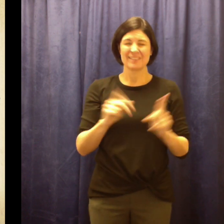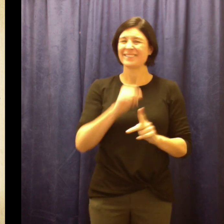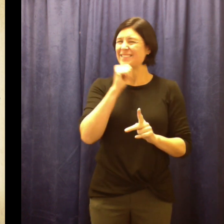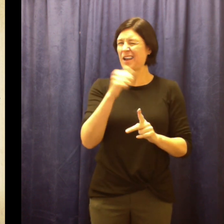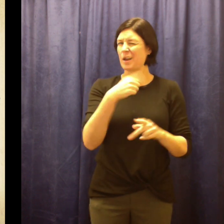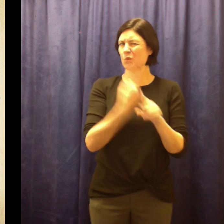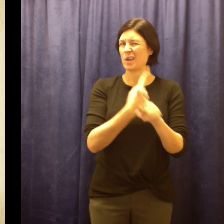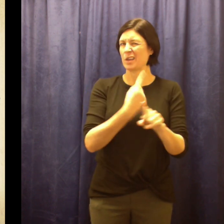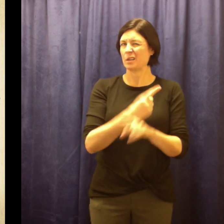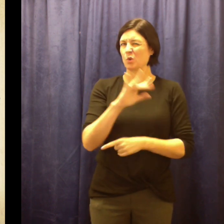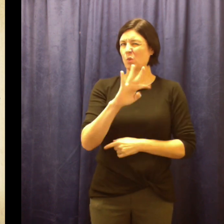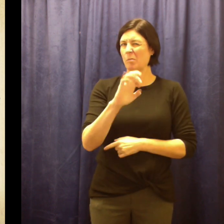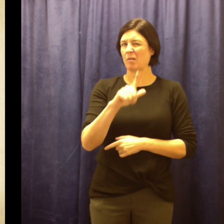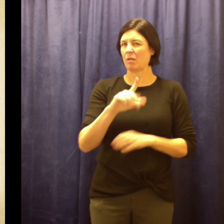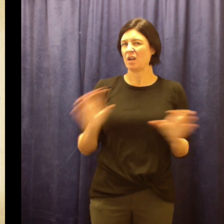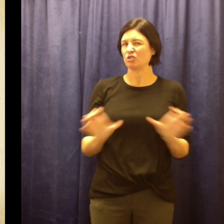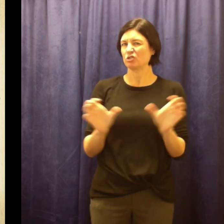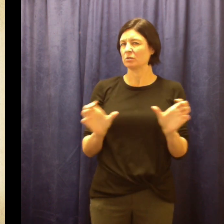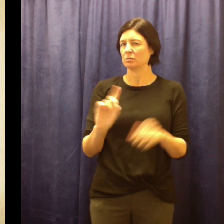acts.